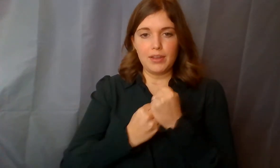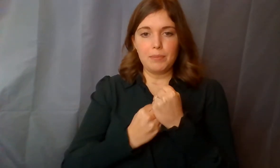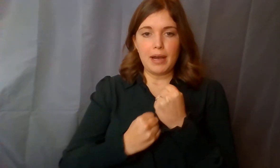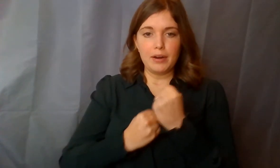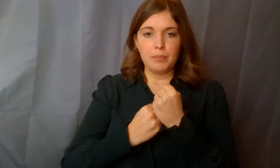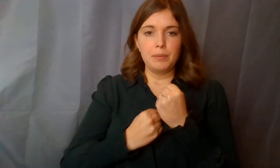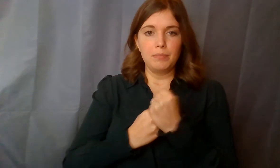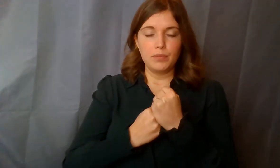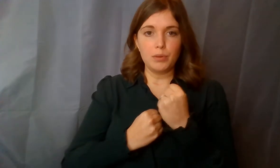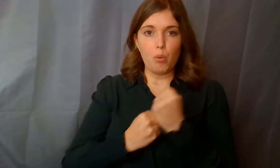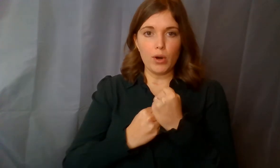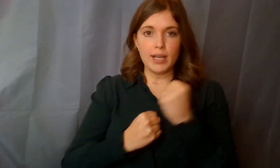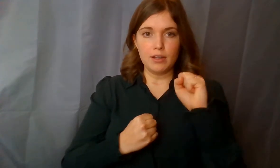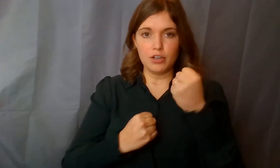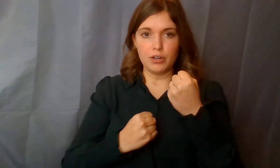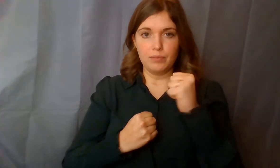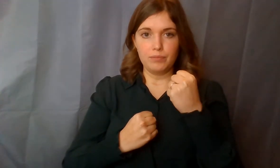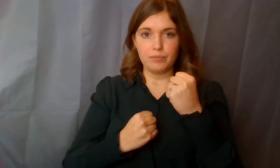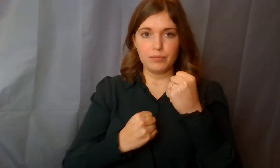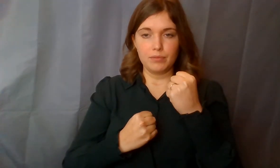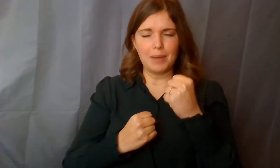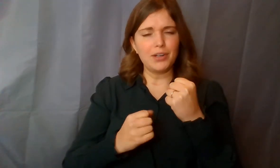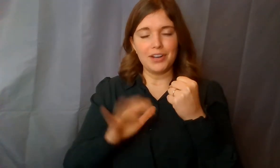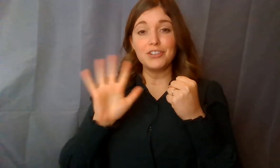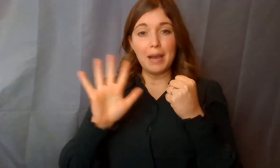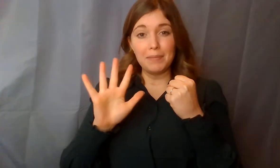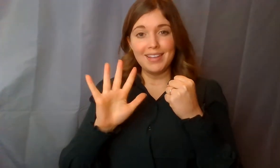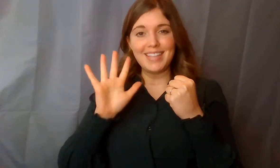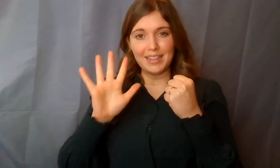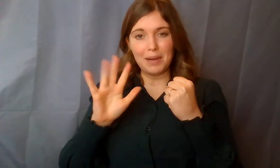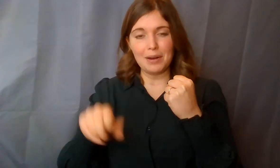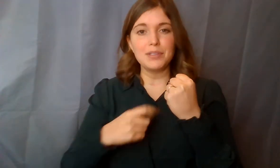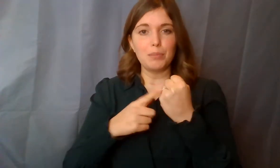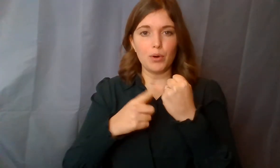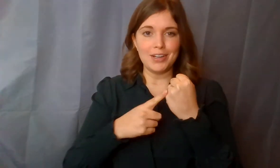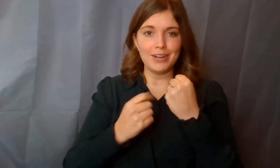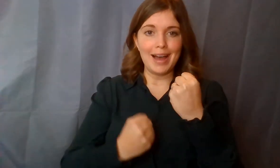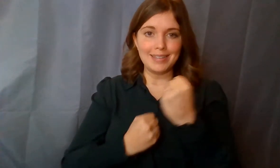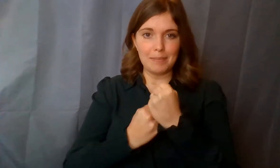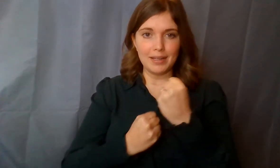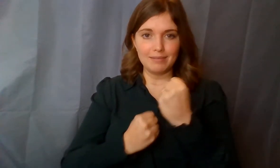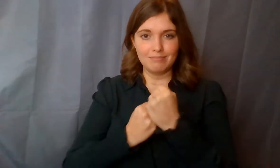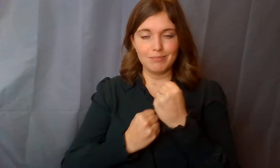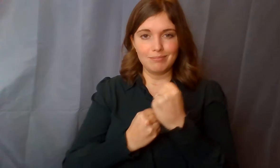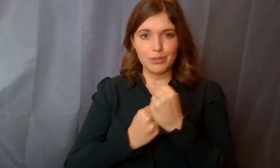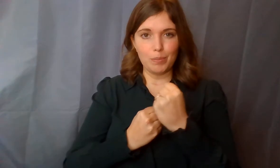at the bottom, supporting your, your dominant is at the bottom, supporting your non-dominant.